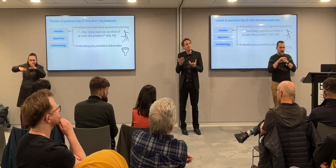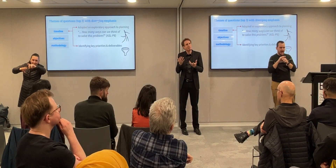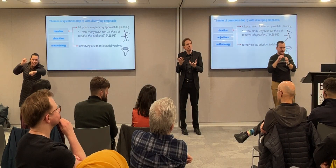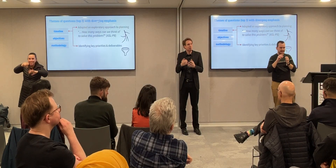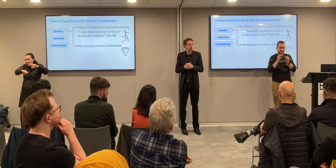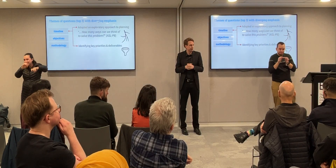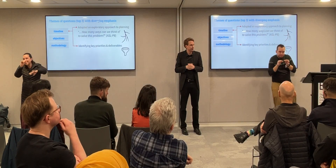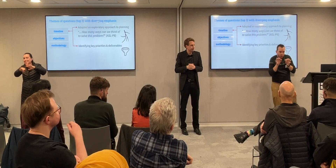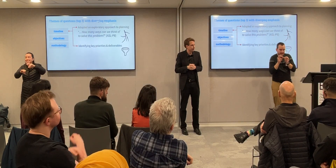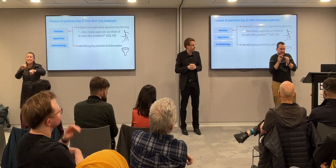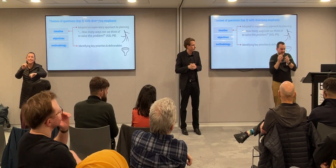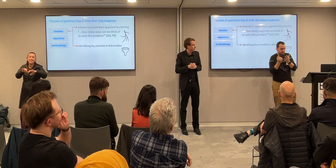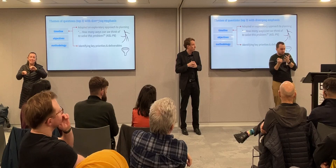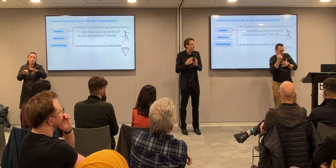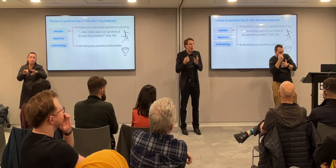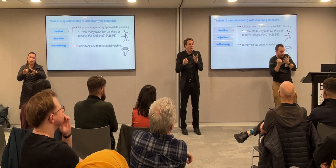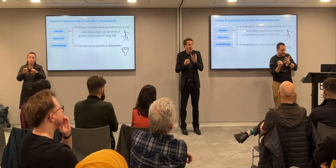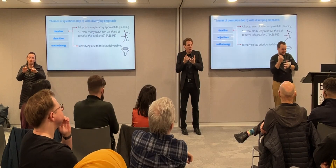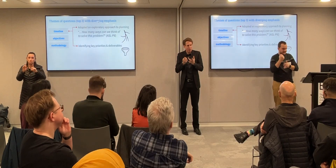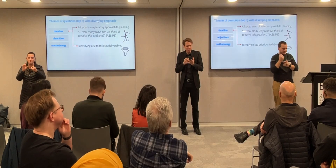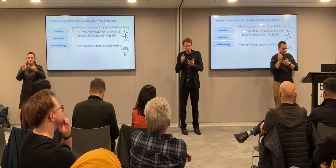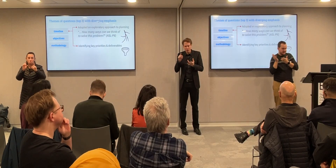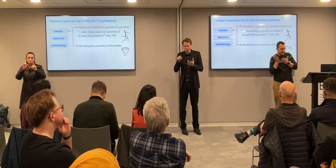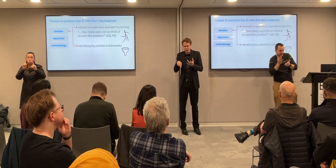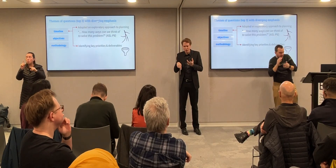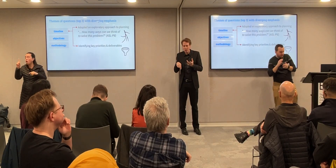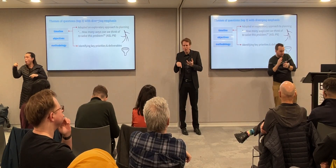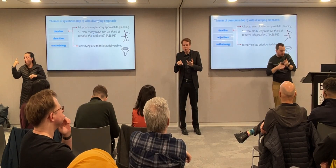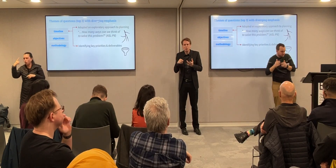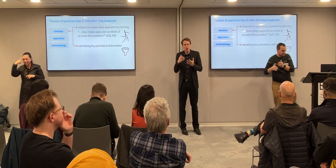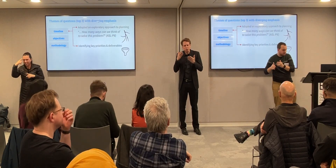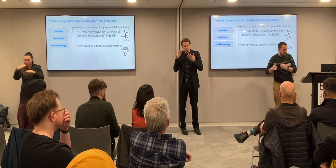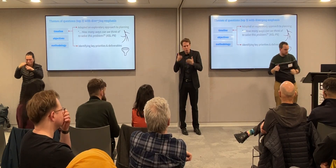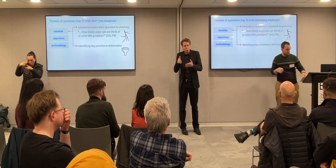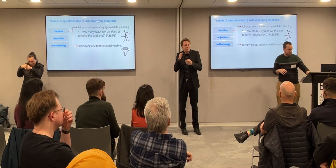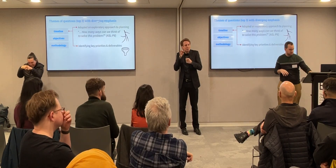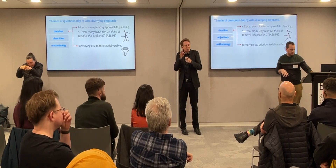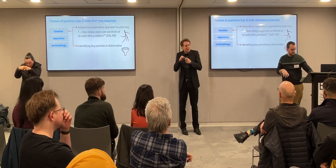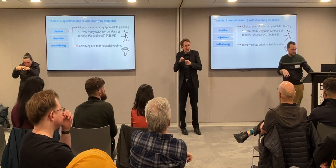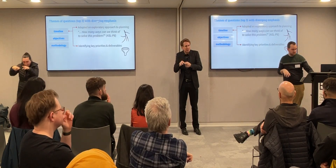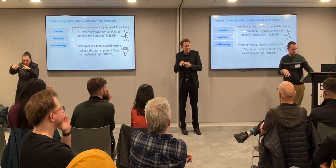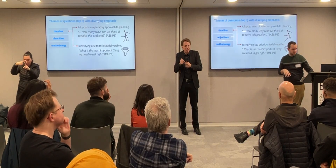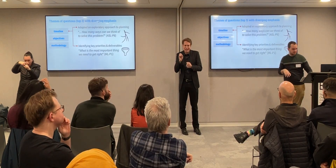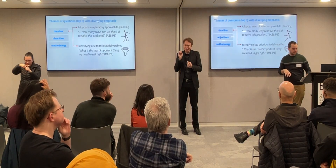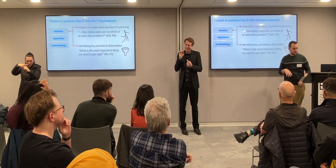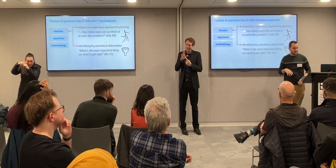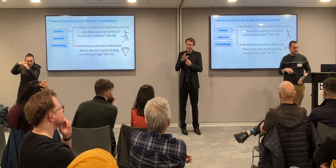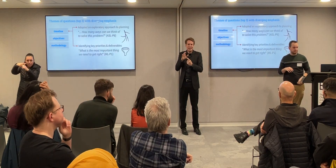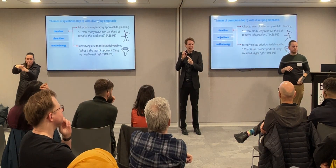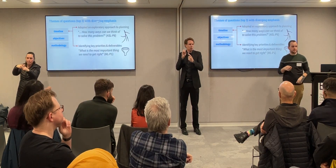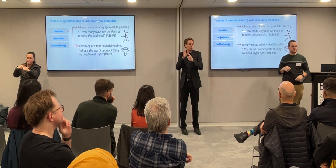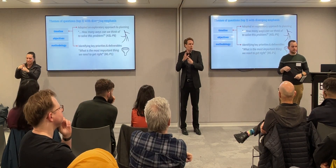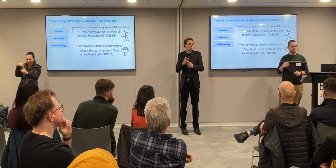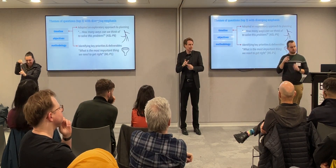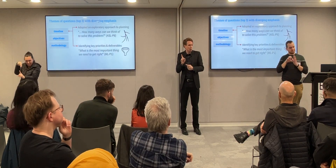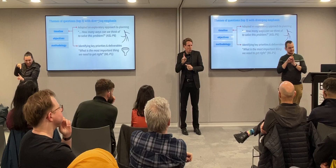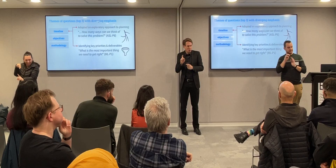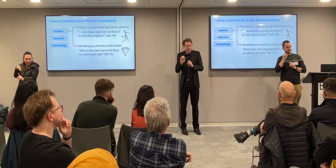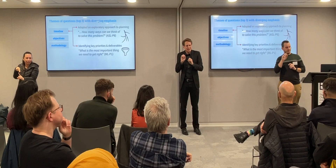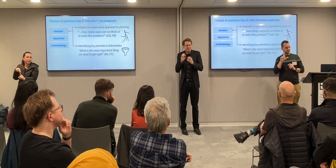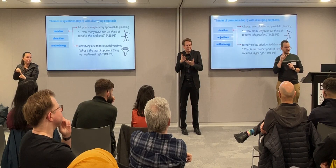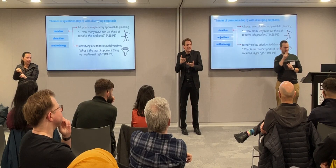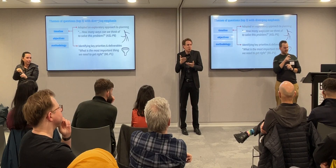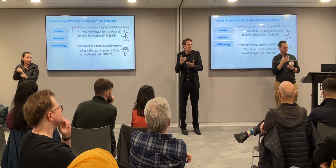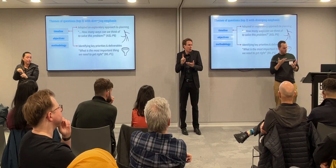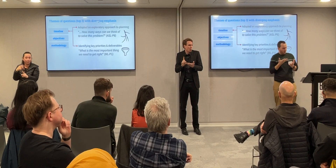But then others really focused on some specifics, including key priorities and deliverables. So this